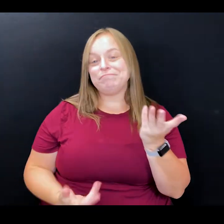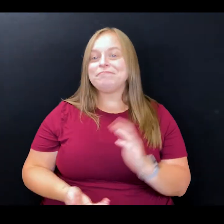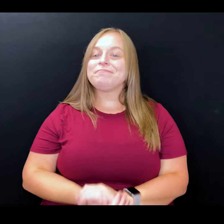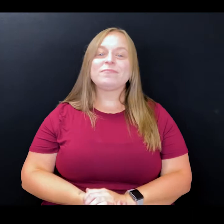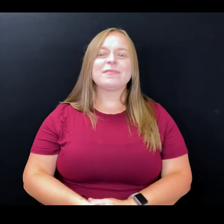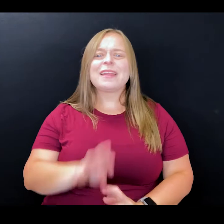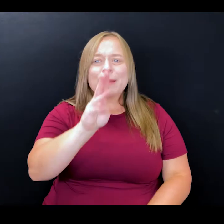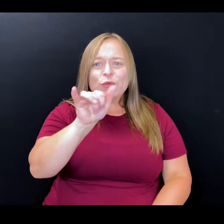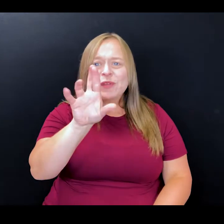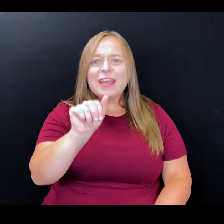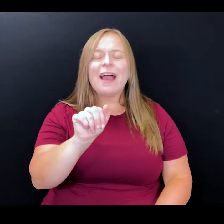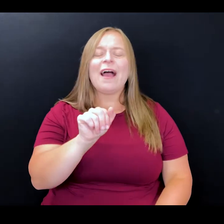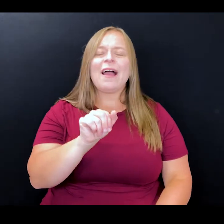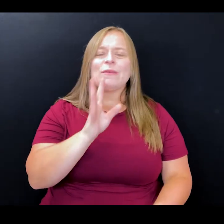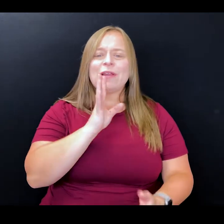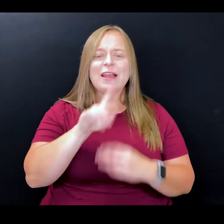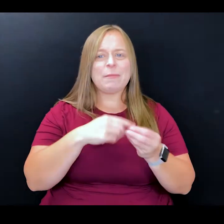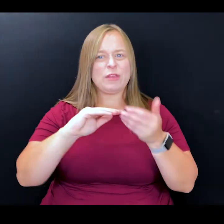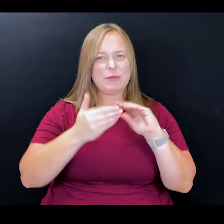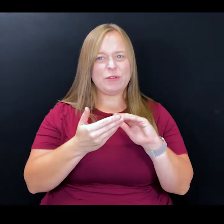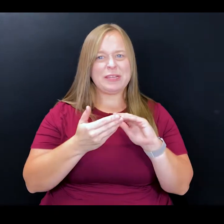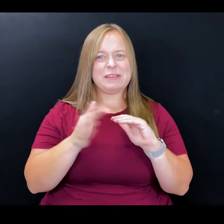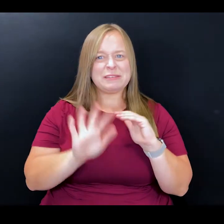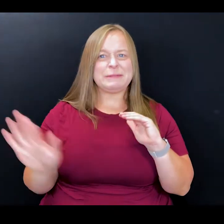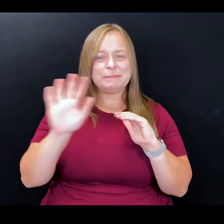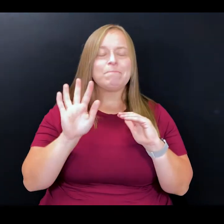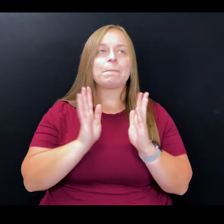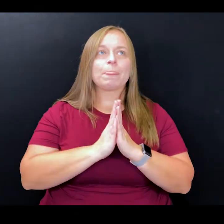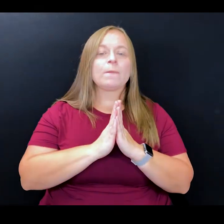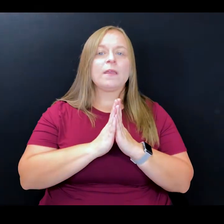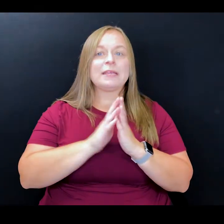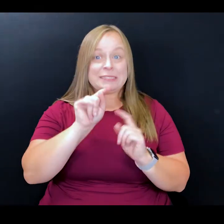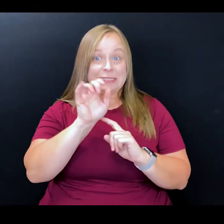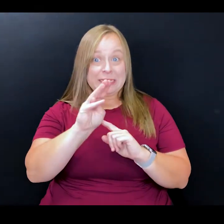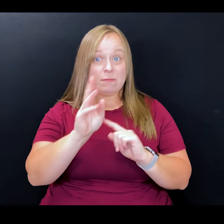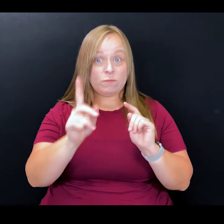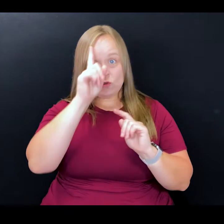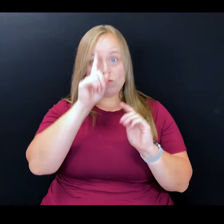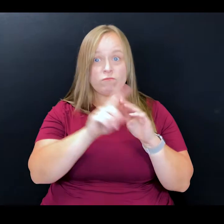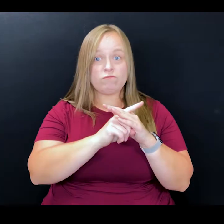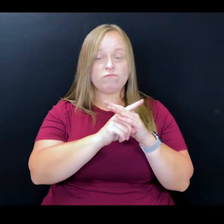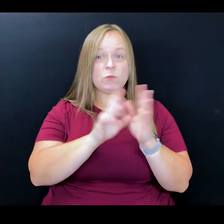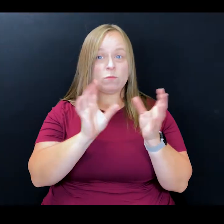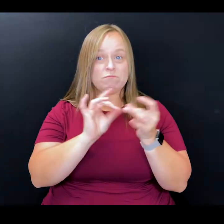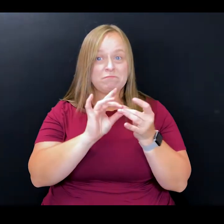Rochester. And María, we just talked about communities, and Tim, as you just brought up,